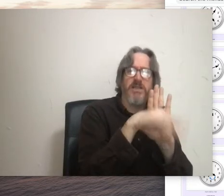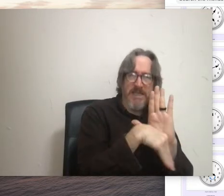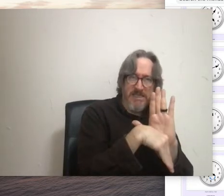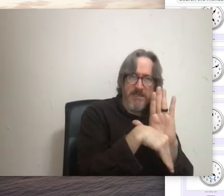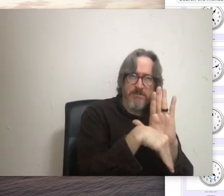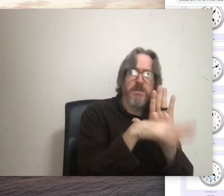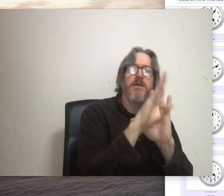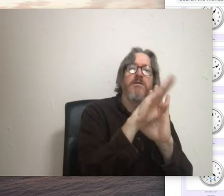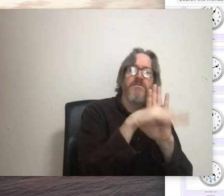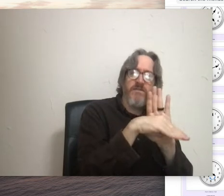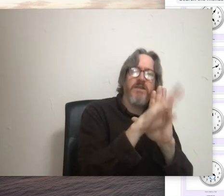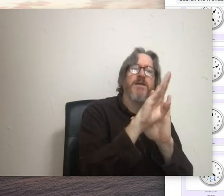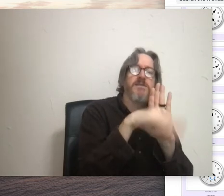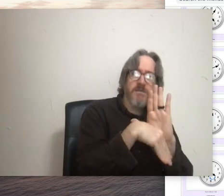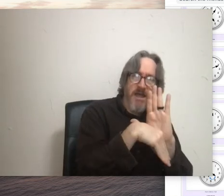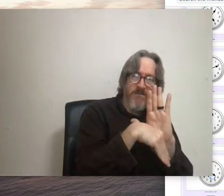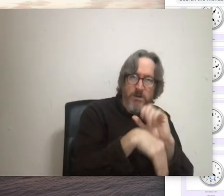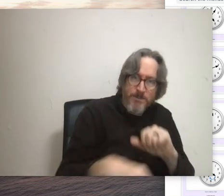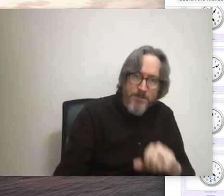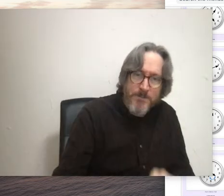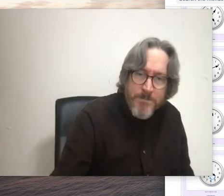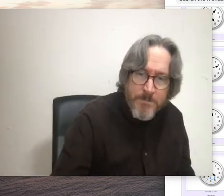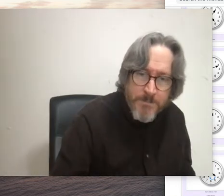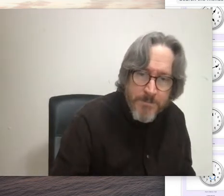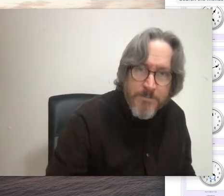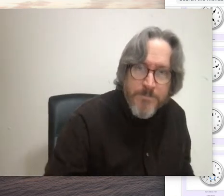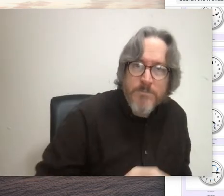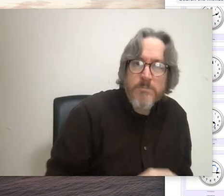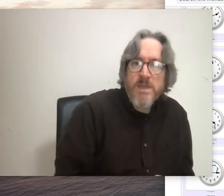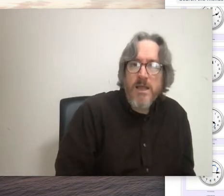These are really easy. 15 minutes, half hour.